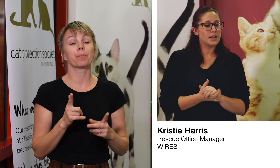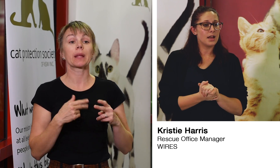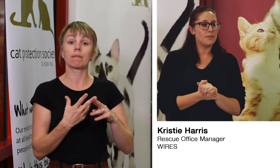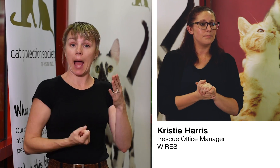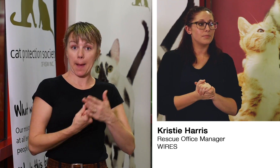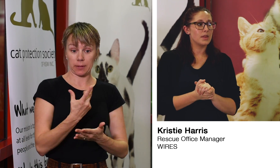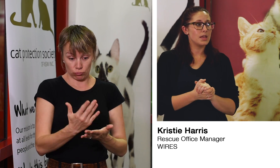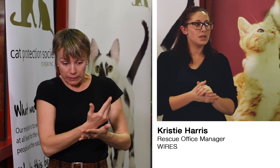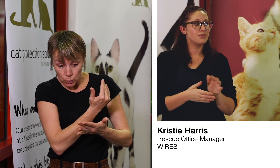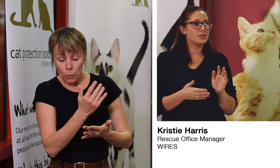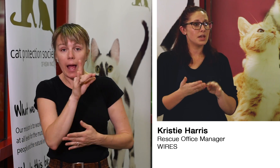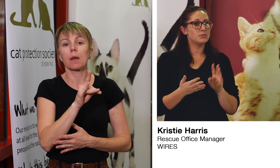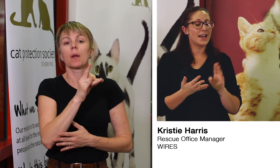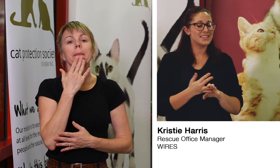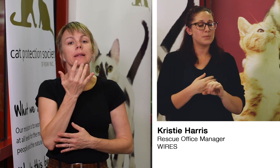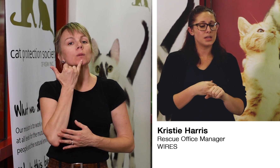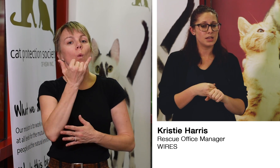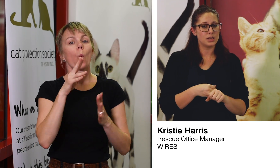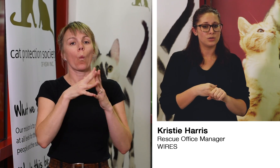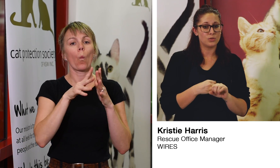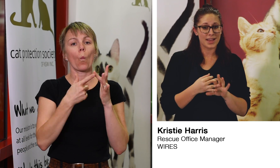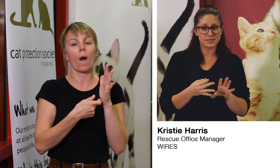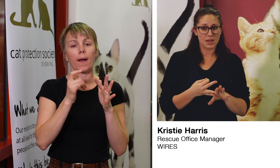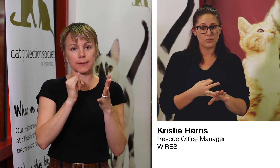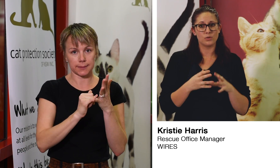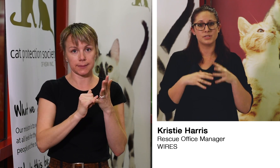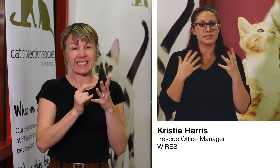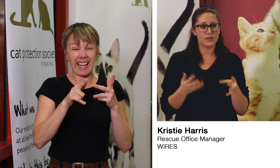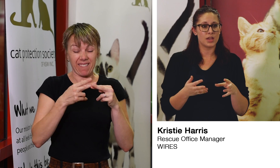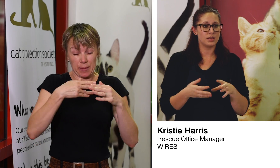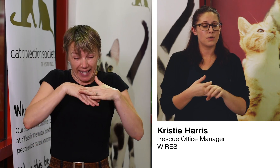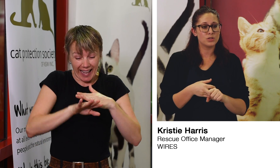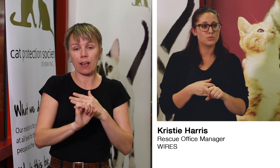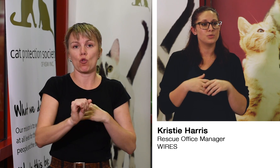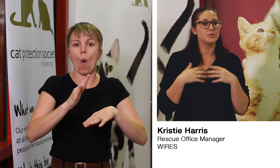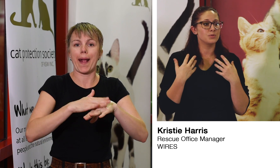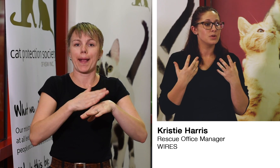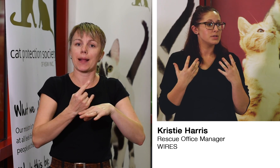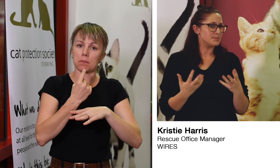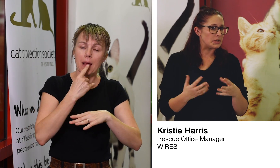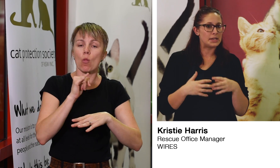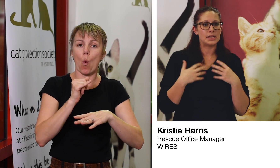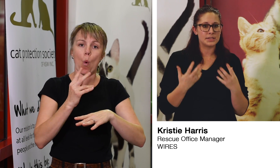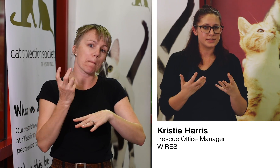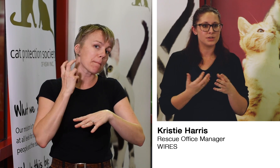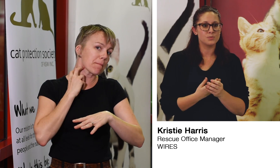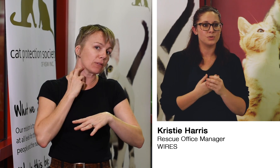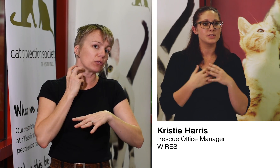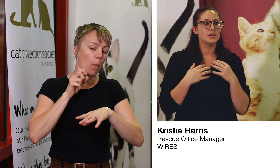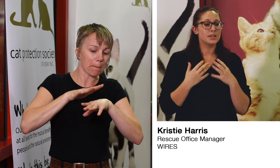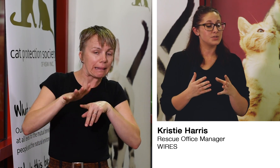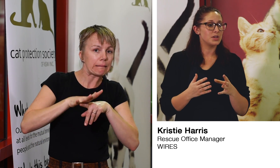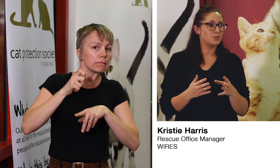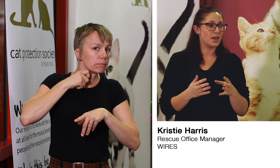wires. If the animal has been in your cat's mouth, or it does have any puncture wounds or is bleeding, any serious